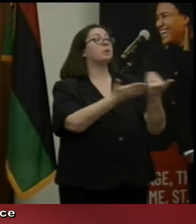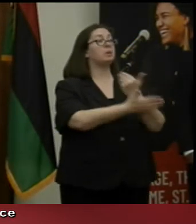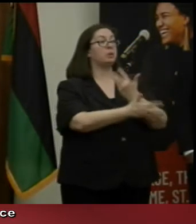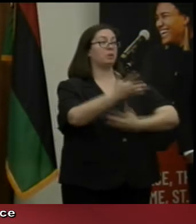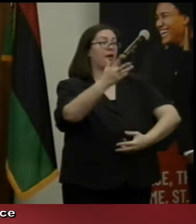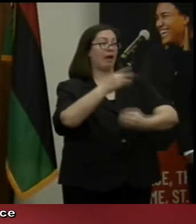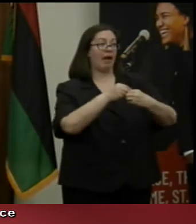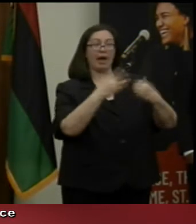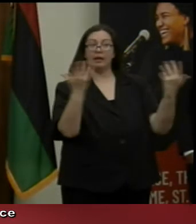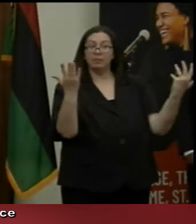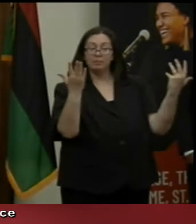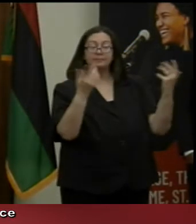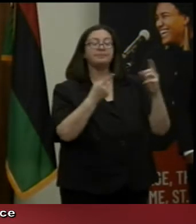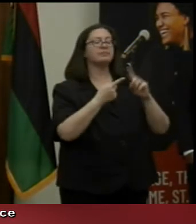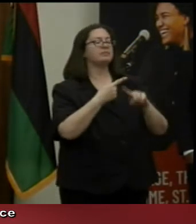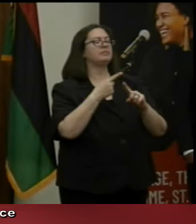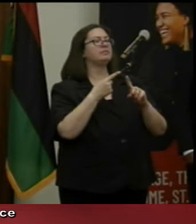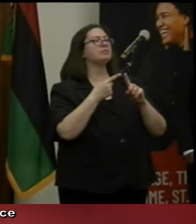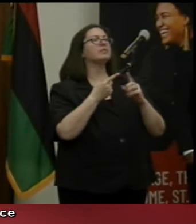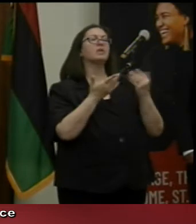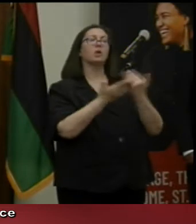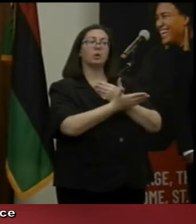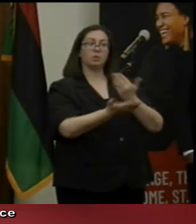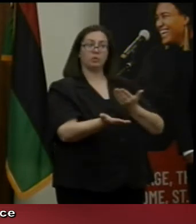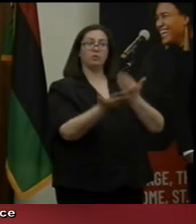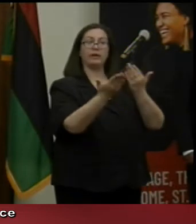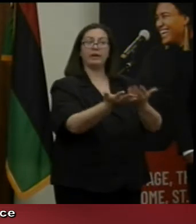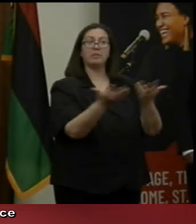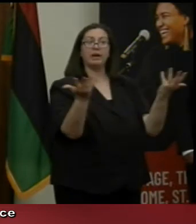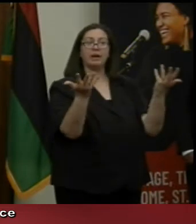in it. One, new recommendations. One,